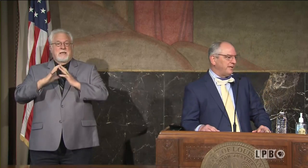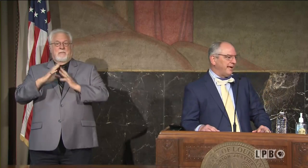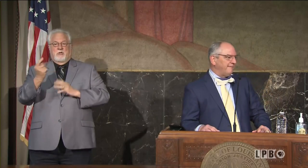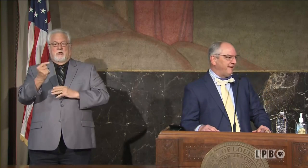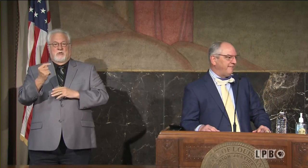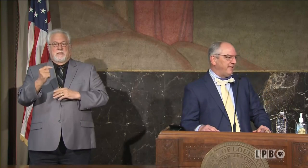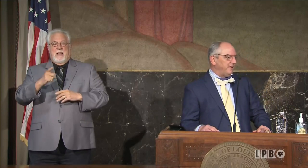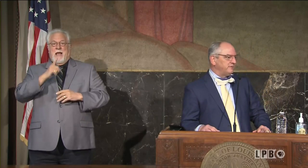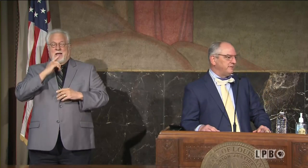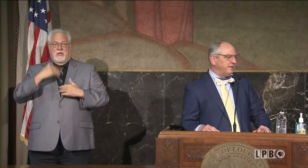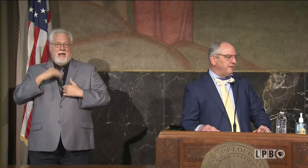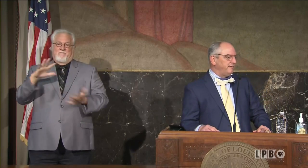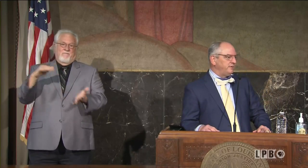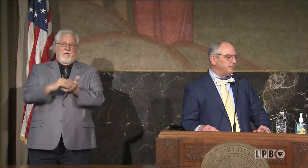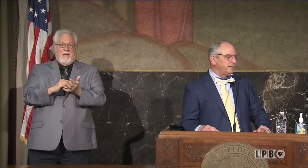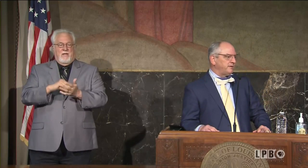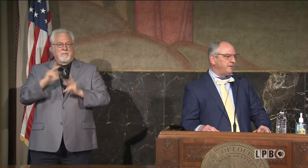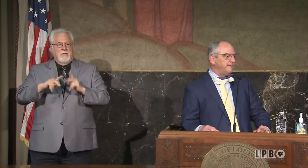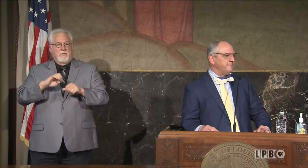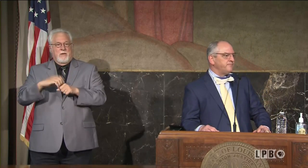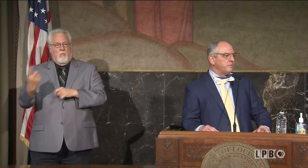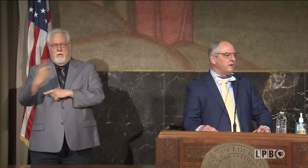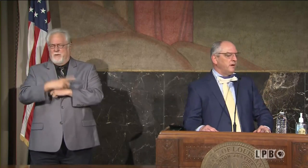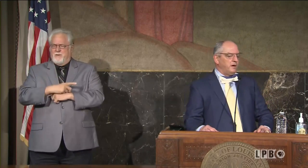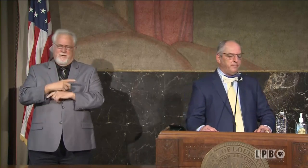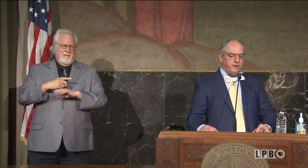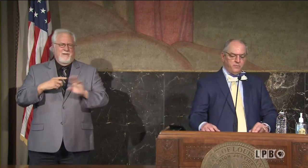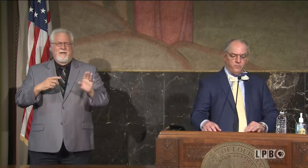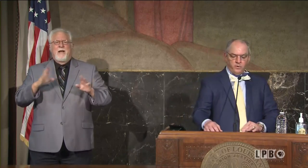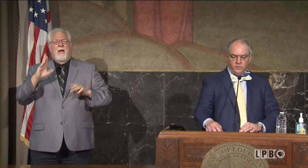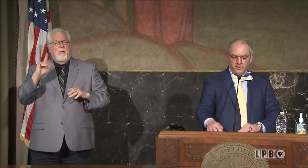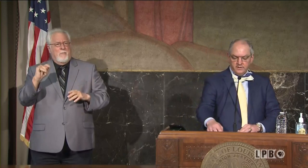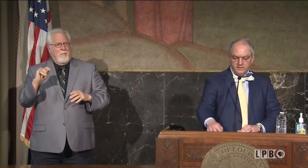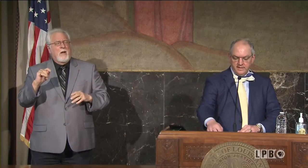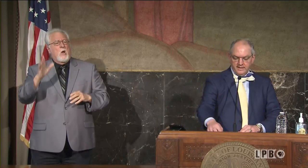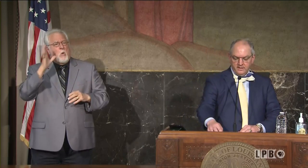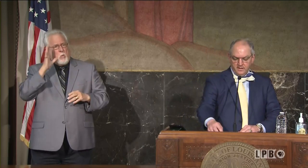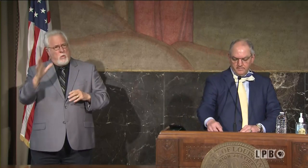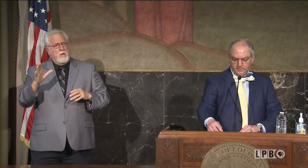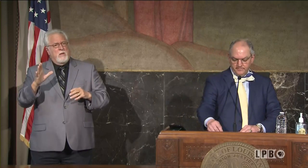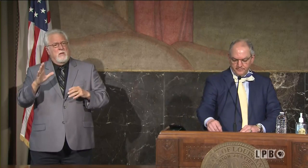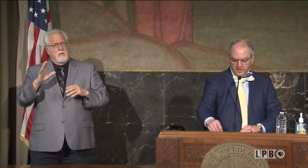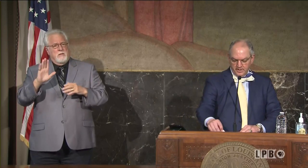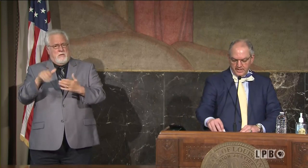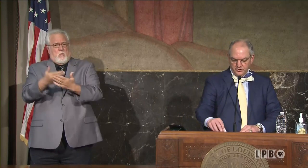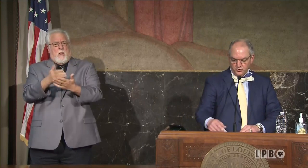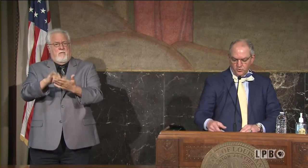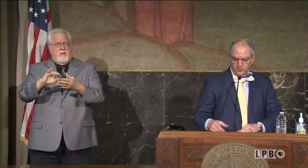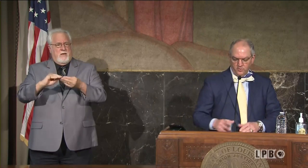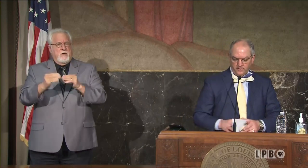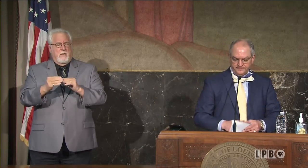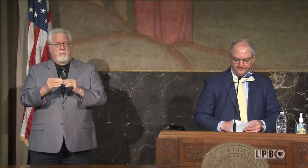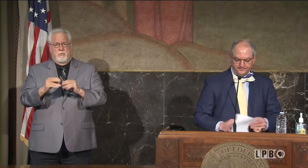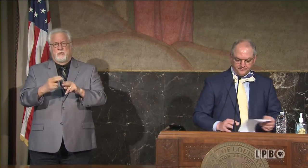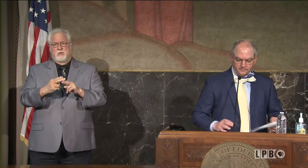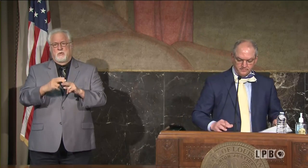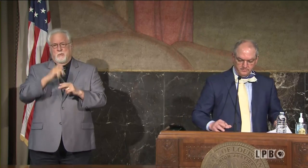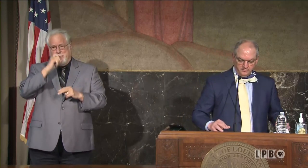Tuesday actually have 5,000 individuals tested, but we will get to that number in short